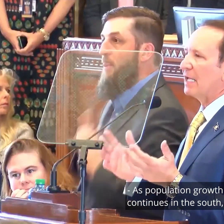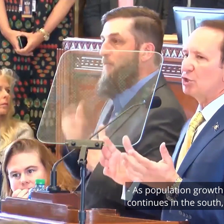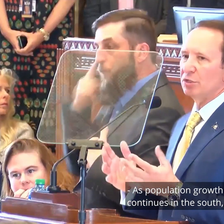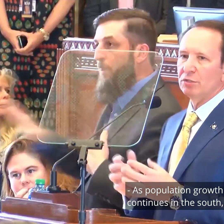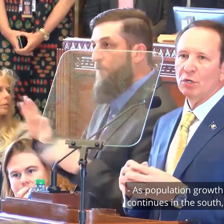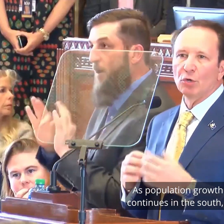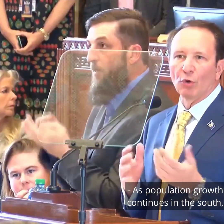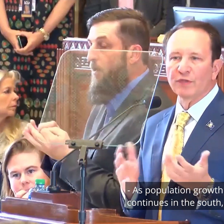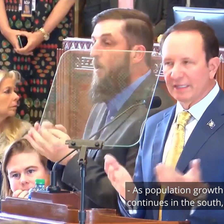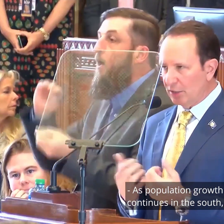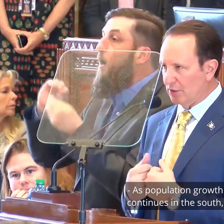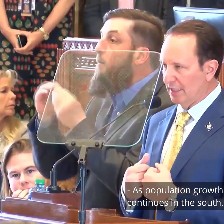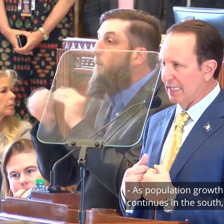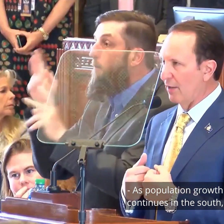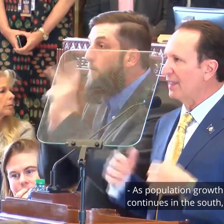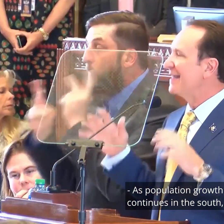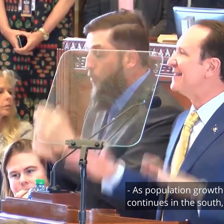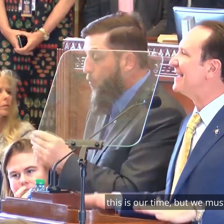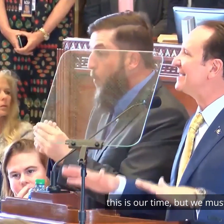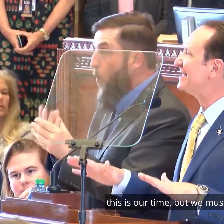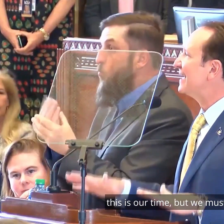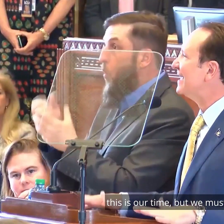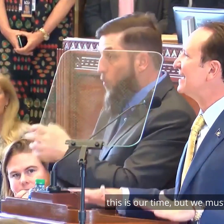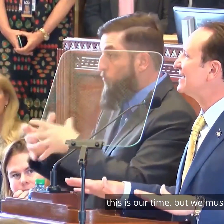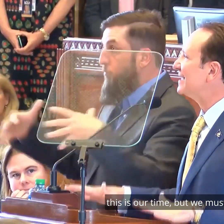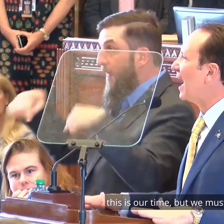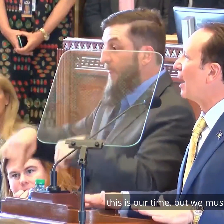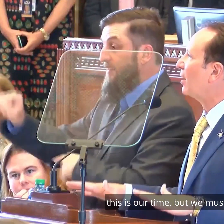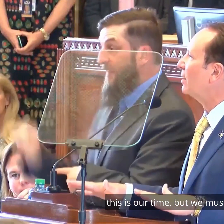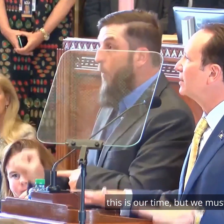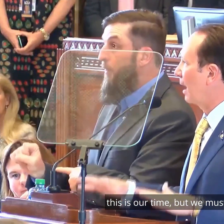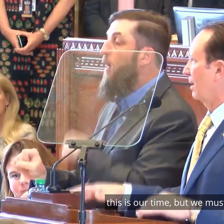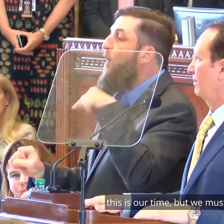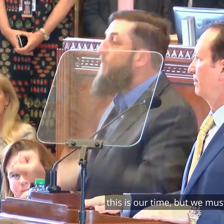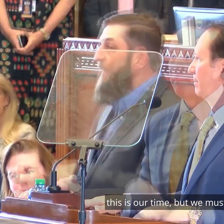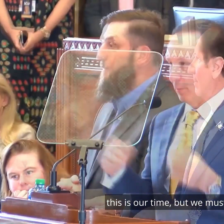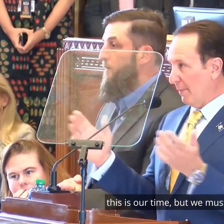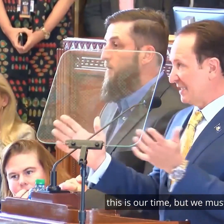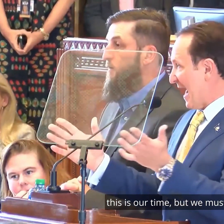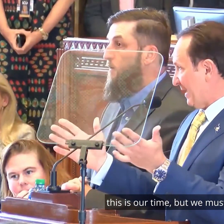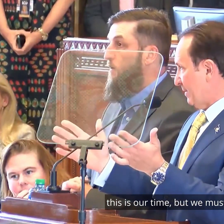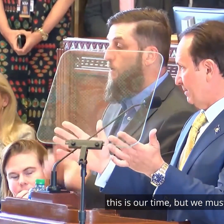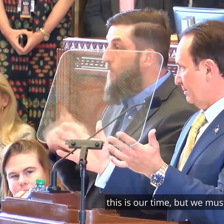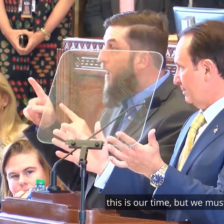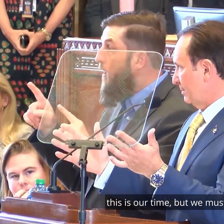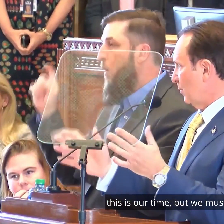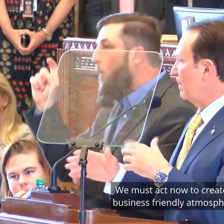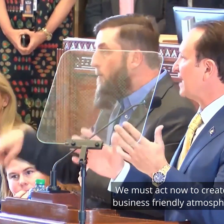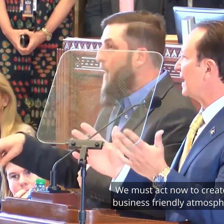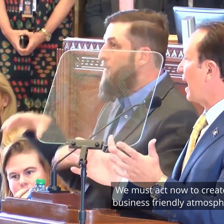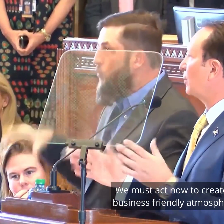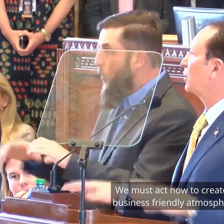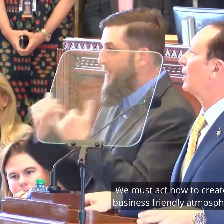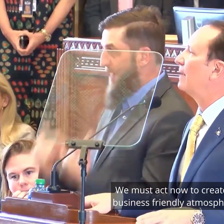As population growth continues in the South, this is our time. But we must act.